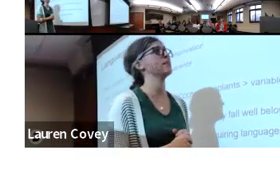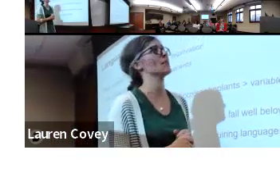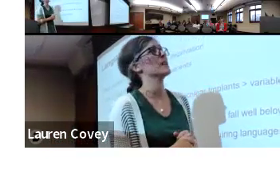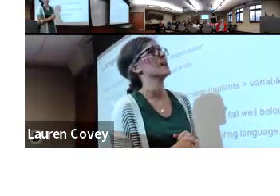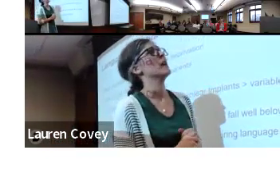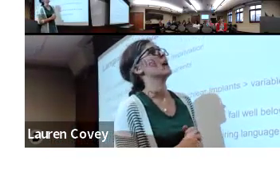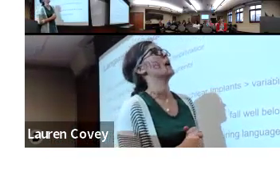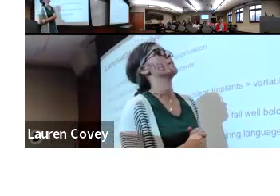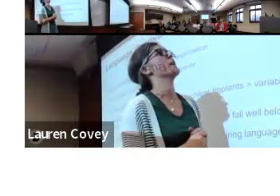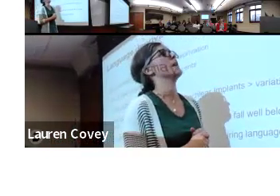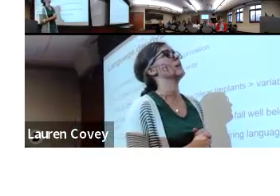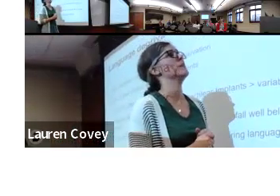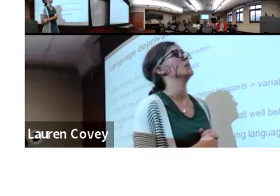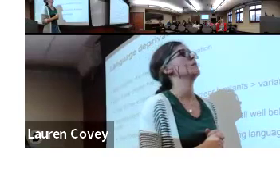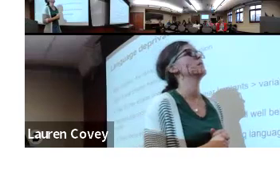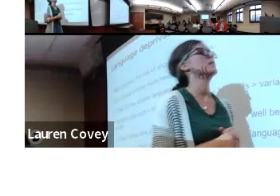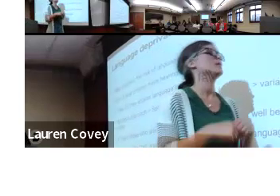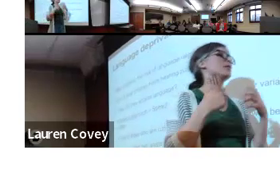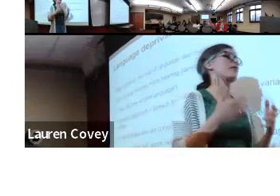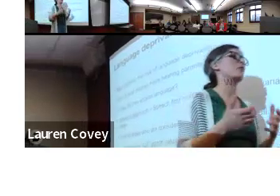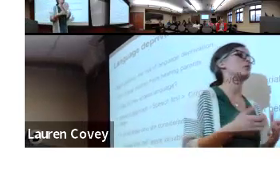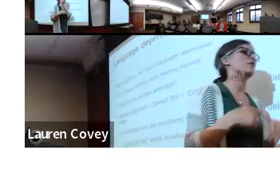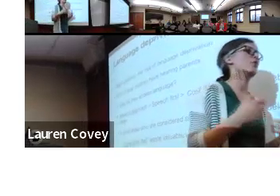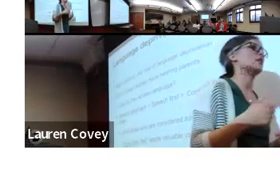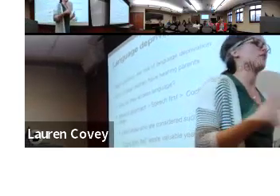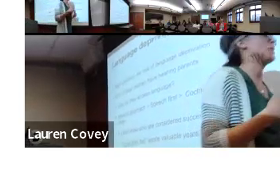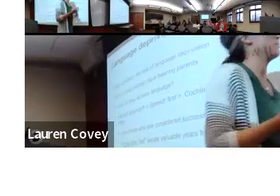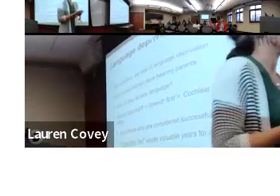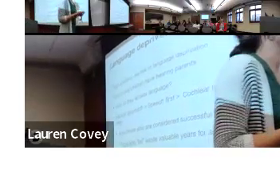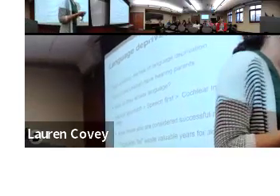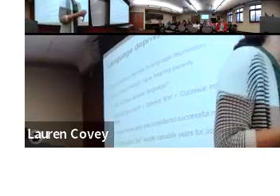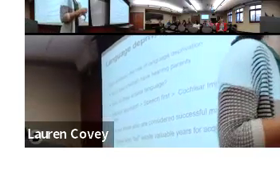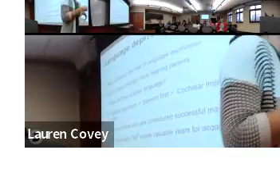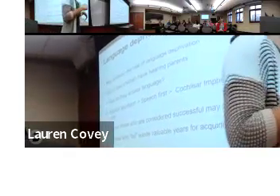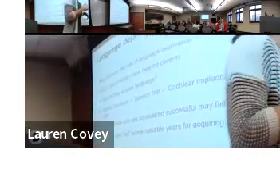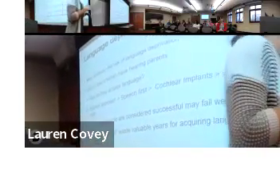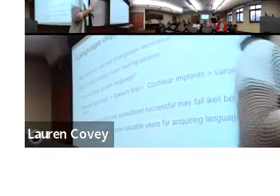that exists in the deaf community for deaf people.